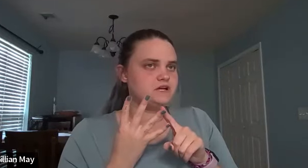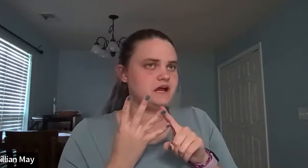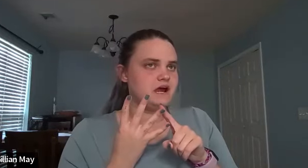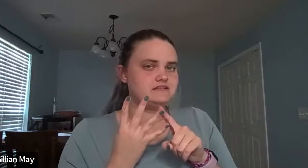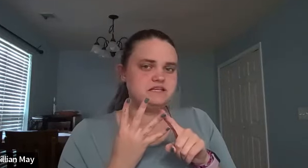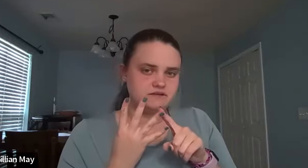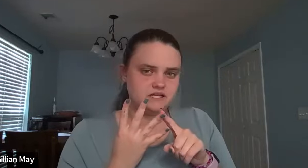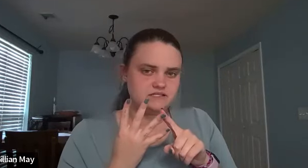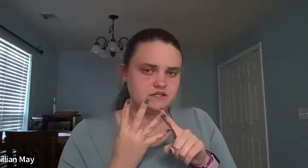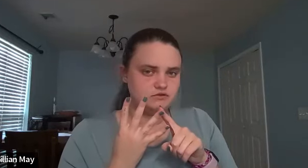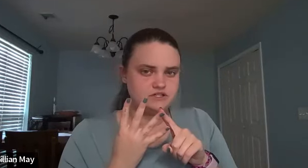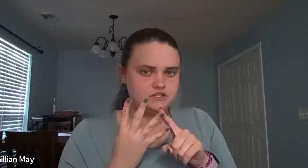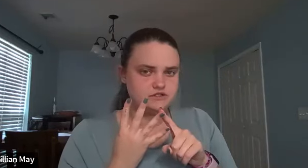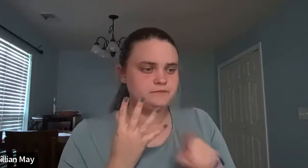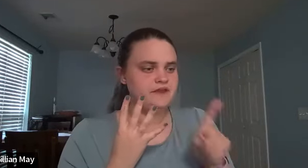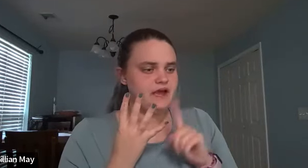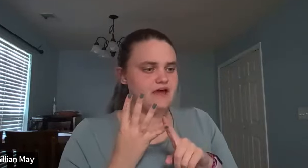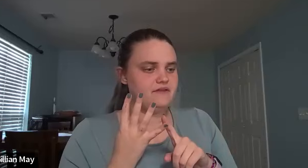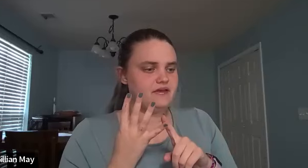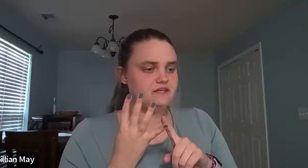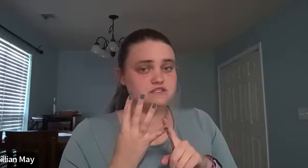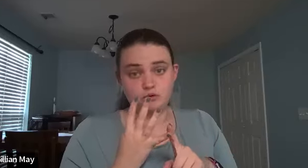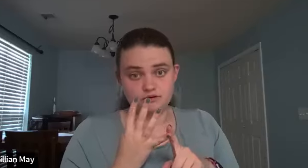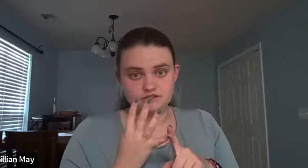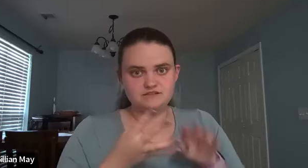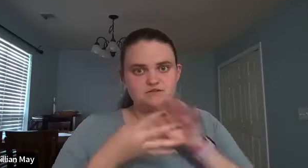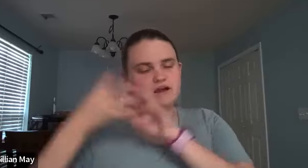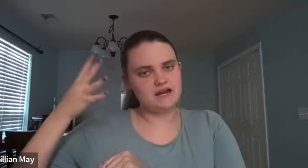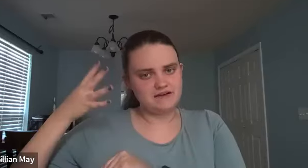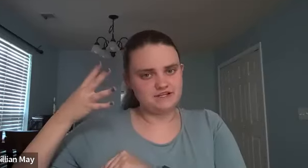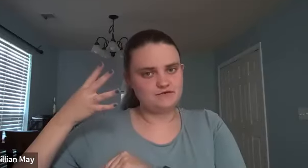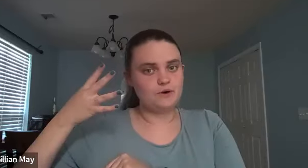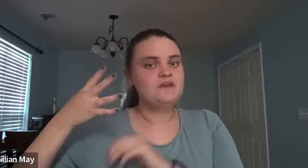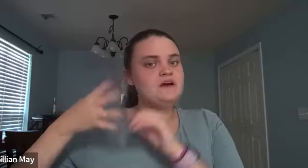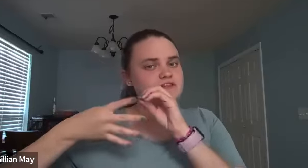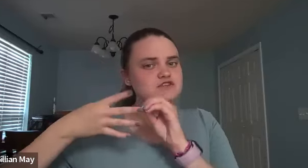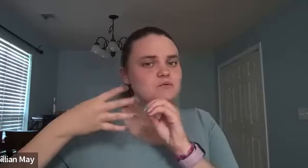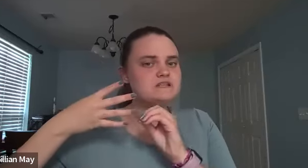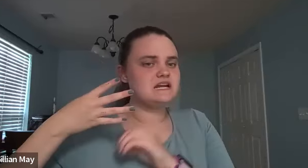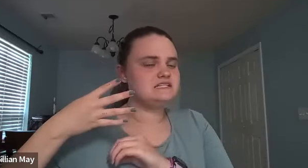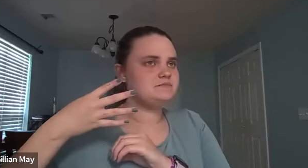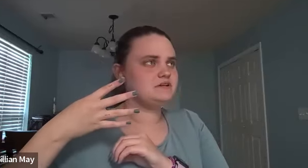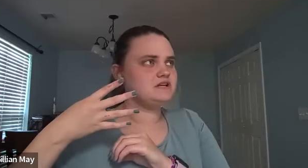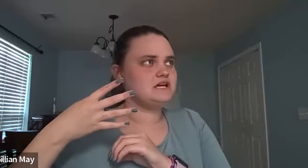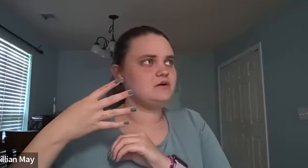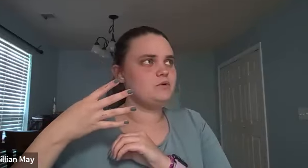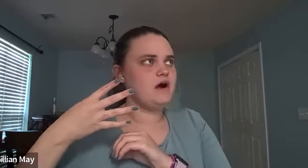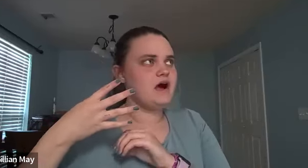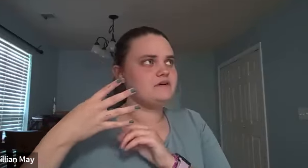different activities that you can do, and then sports. So I kind of have these 4. These are ones that I typically will have kind